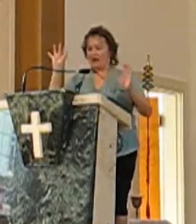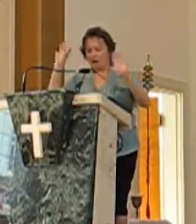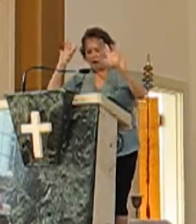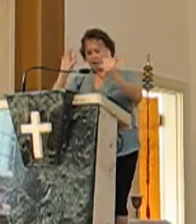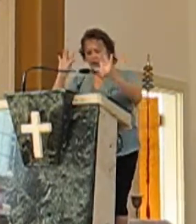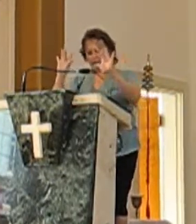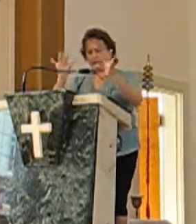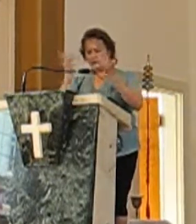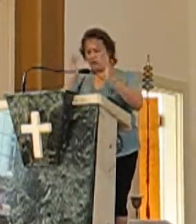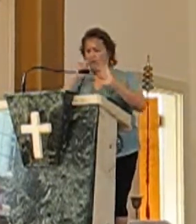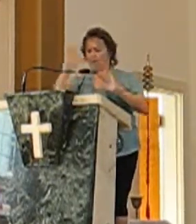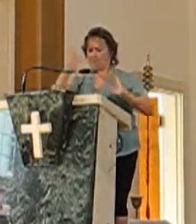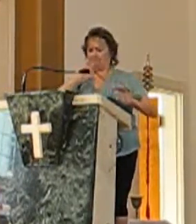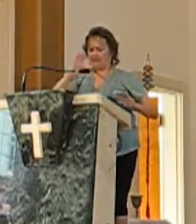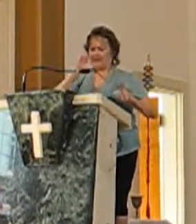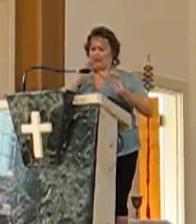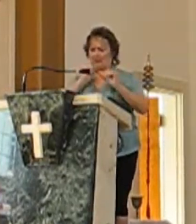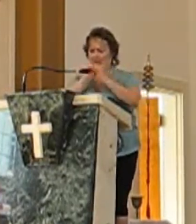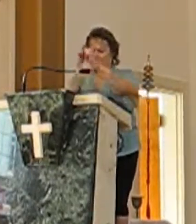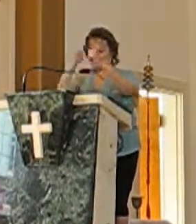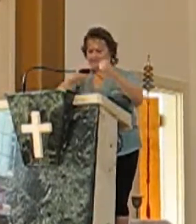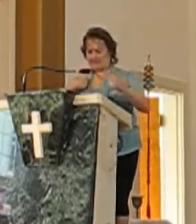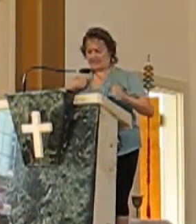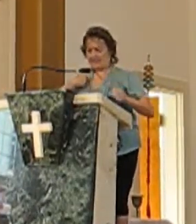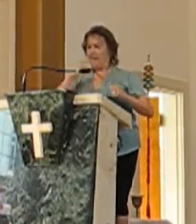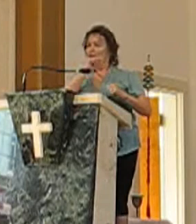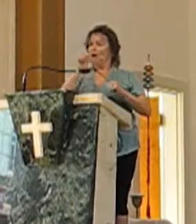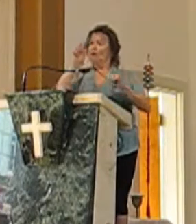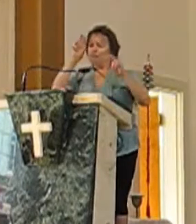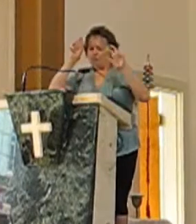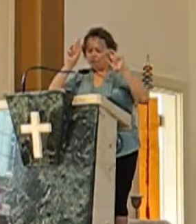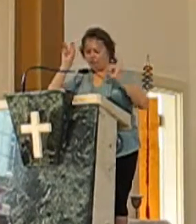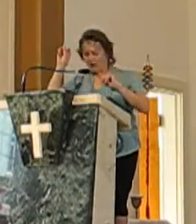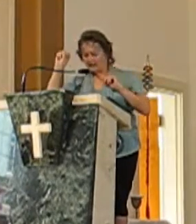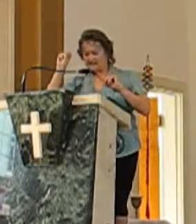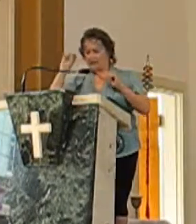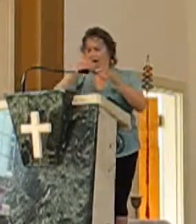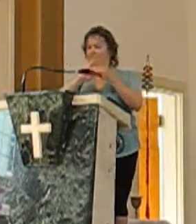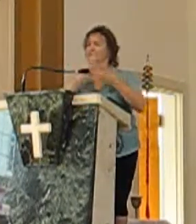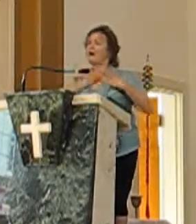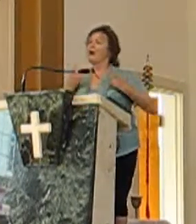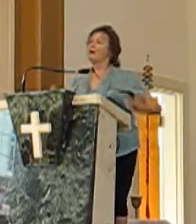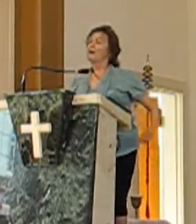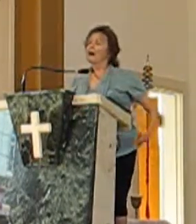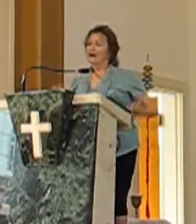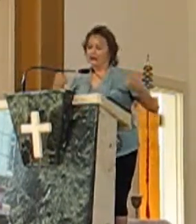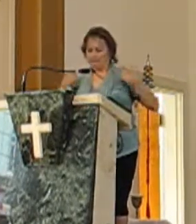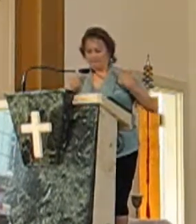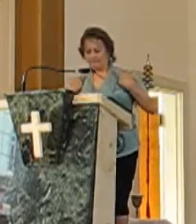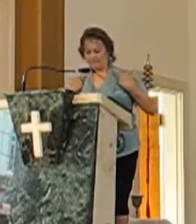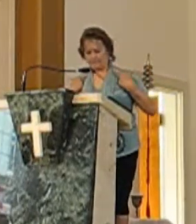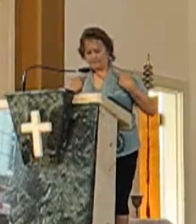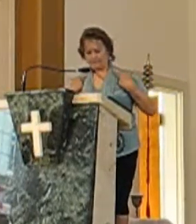In this mercy of you called me all the days of my life,